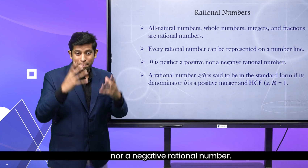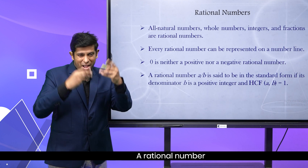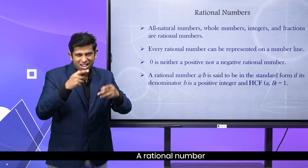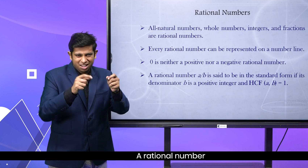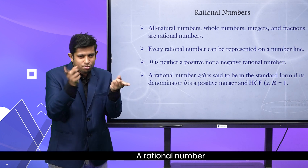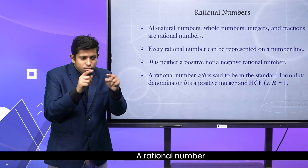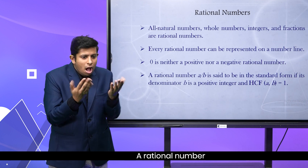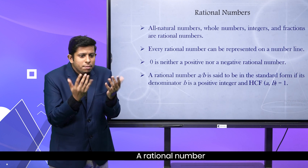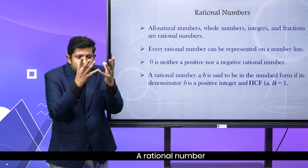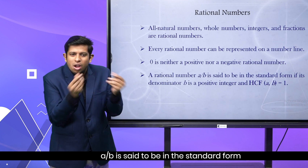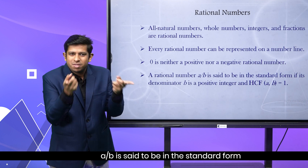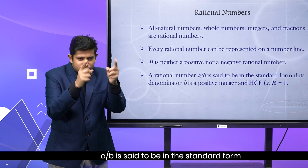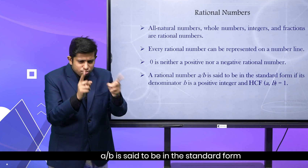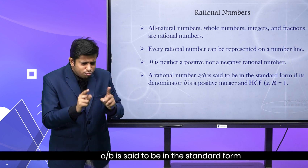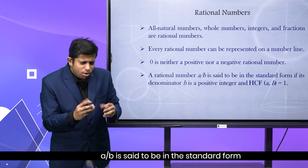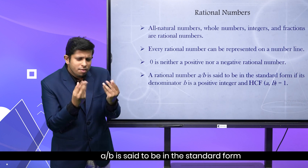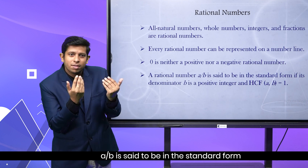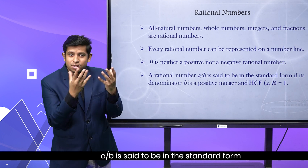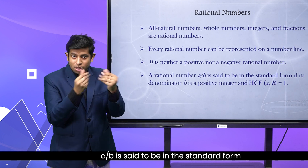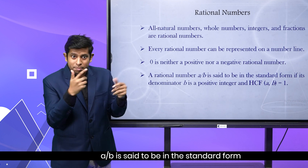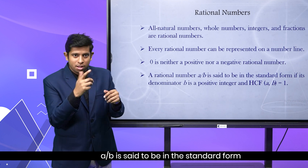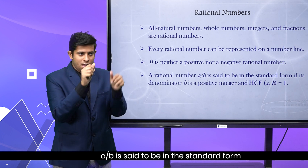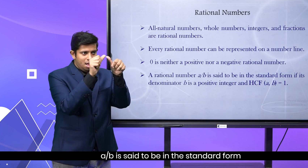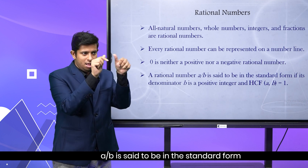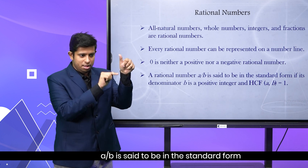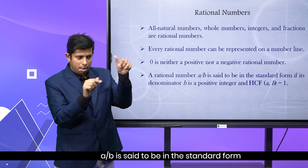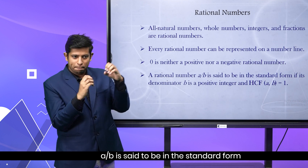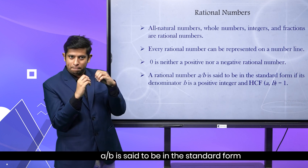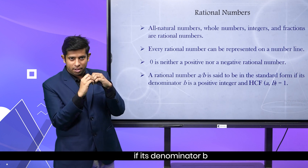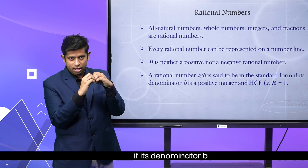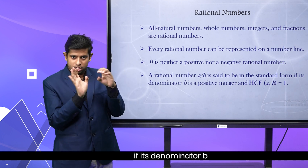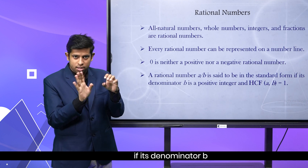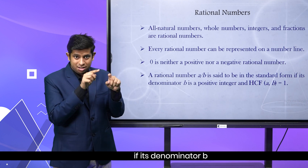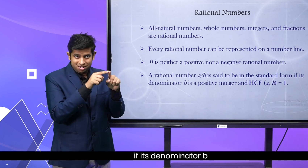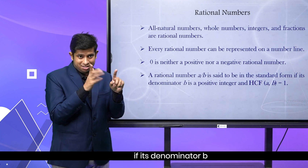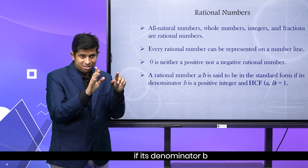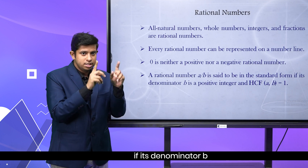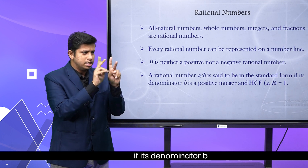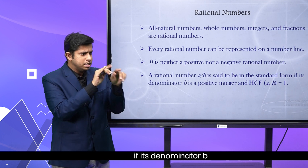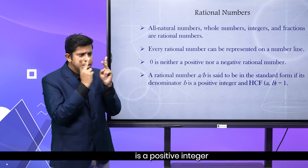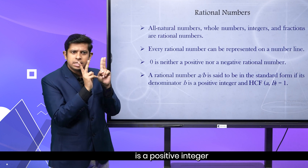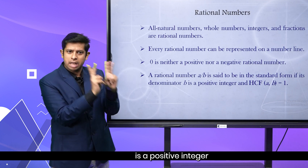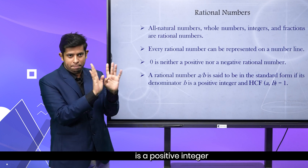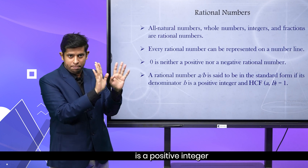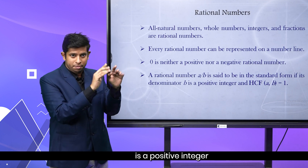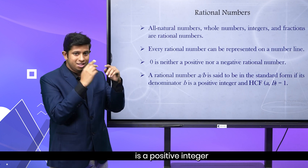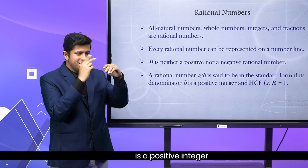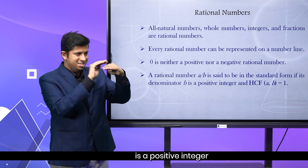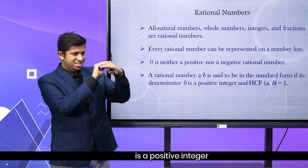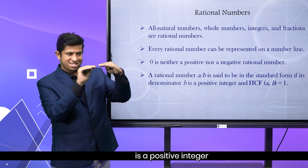A rational number a by b is said to be in the standard form if its denominator b is a positive integer